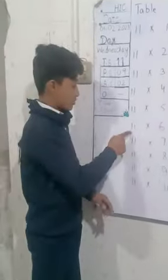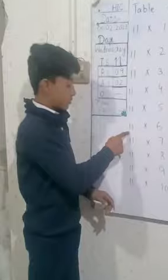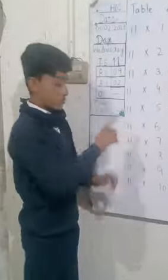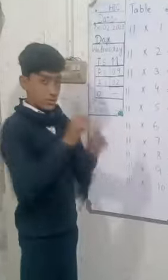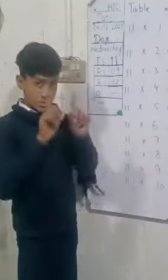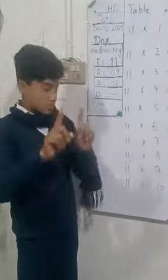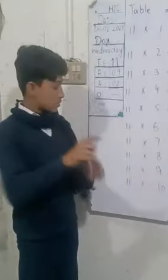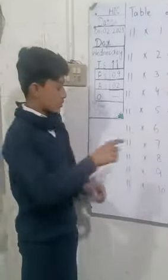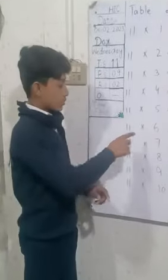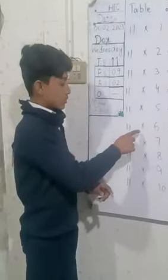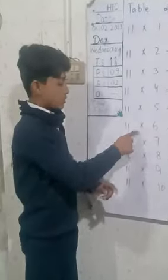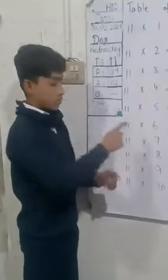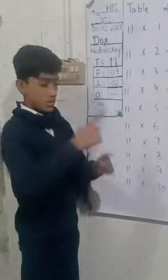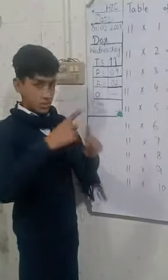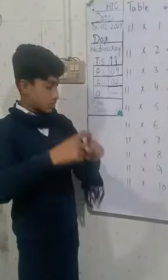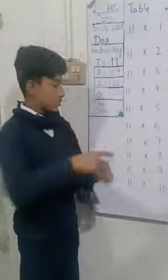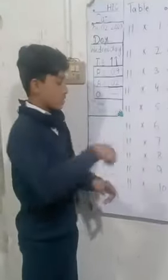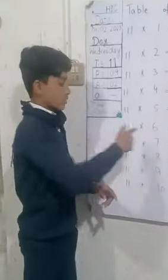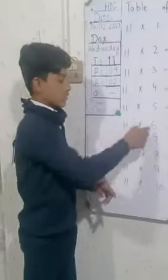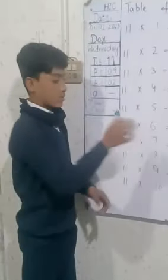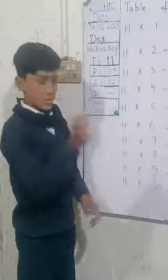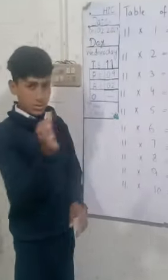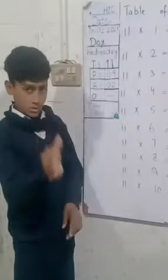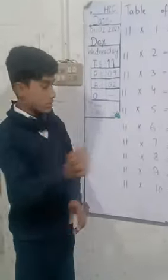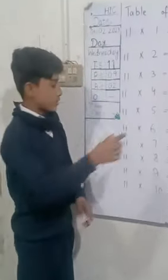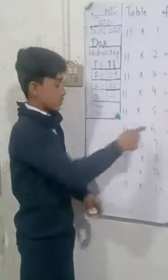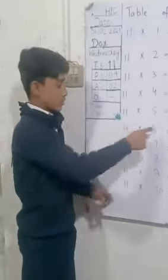55. 11 six are